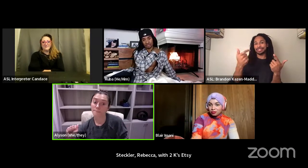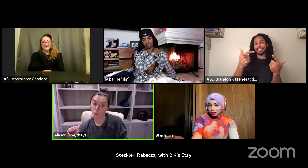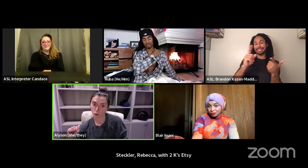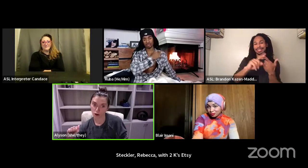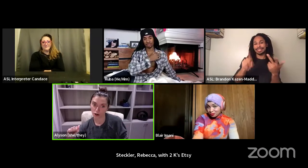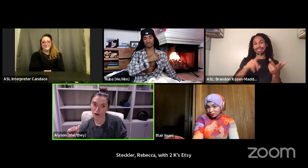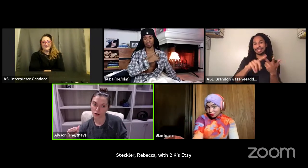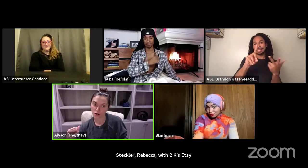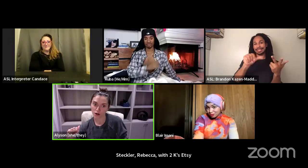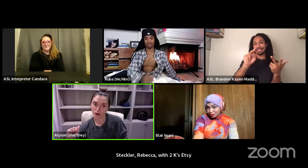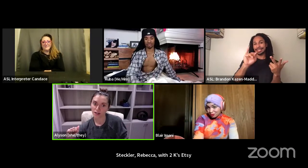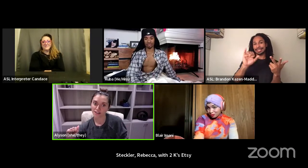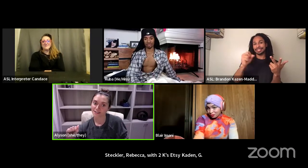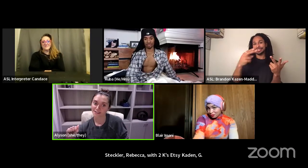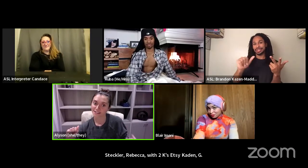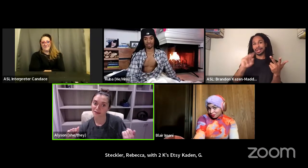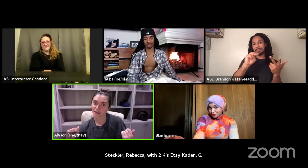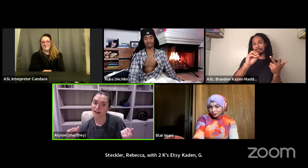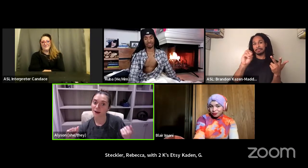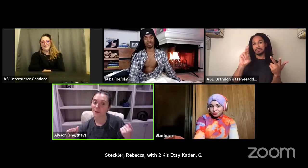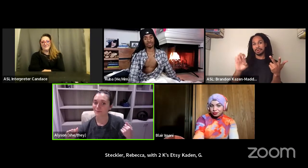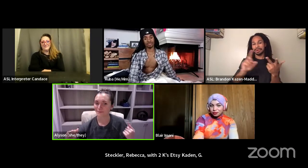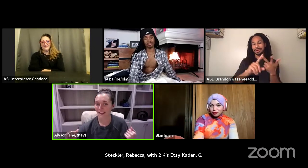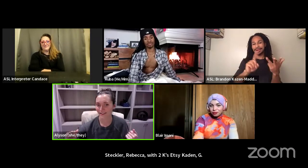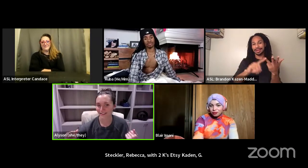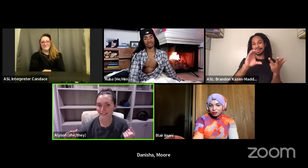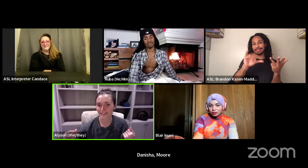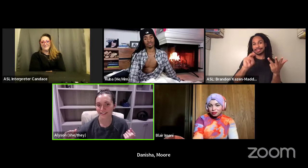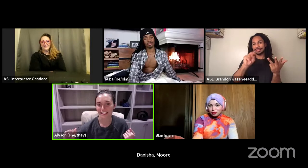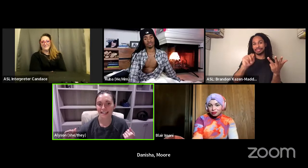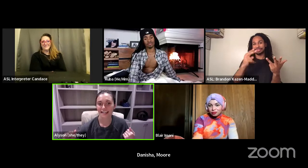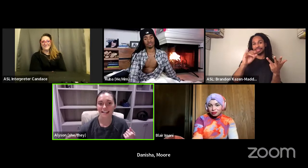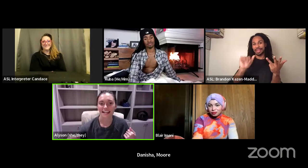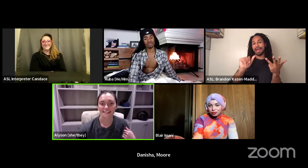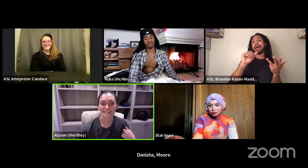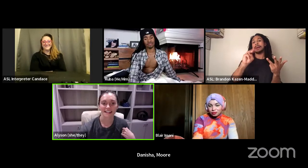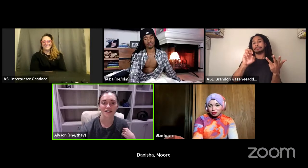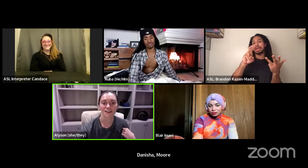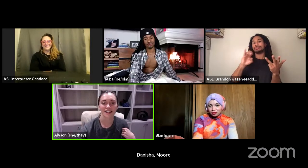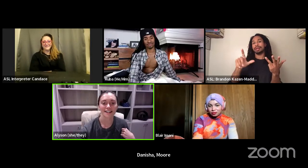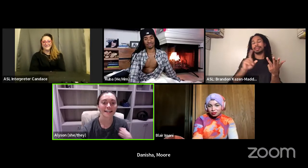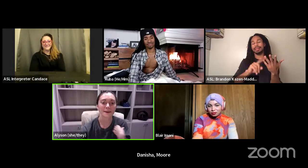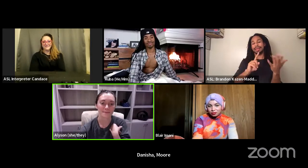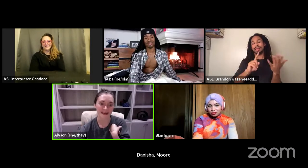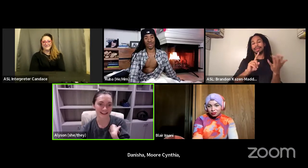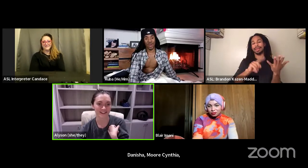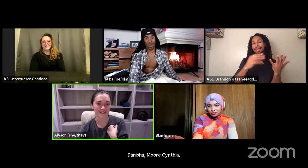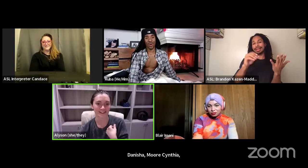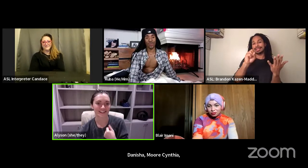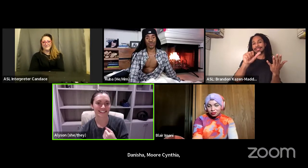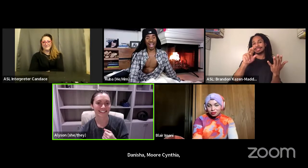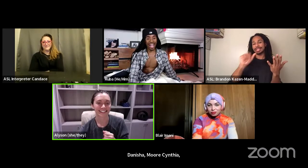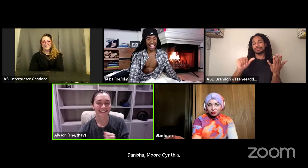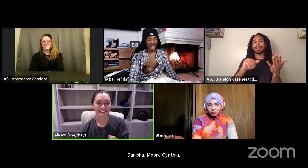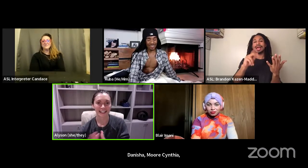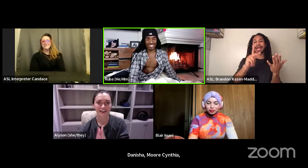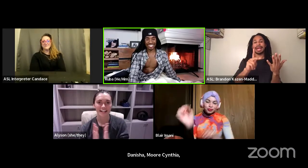Danisha Moore, Cynthia Merrill, and Sarah Kamel.